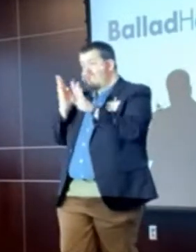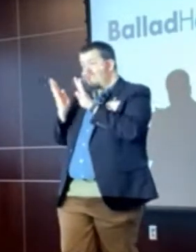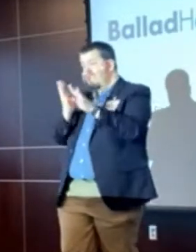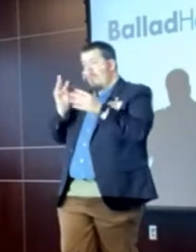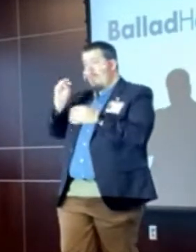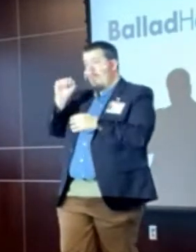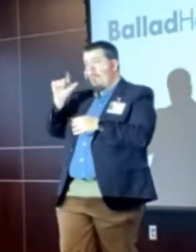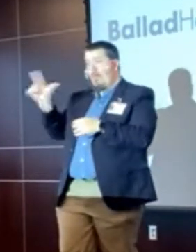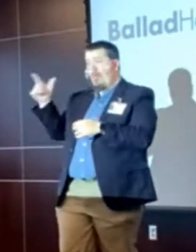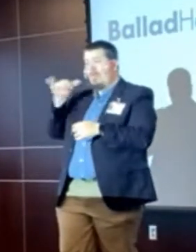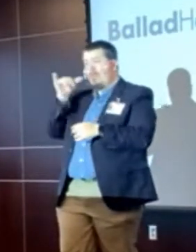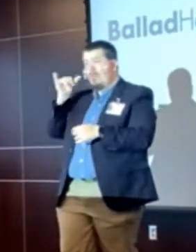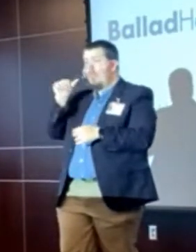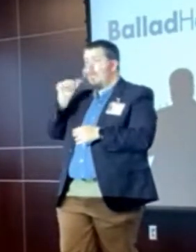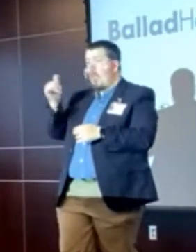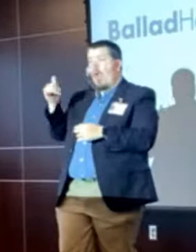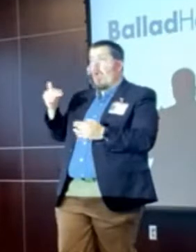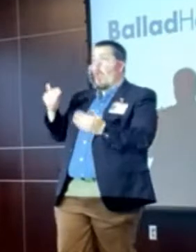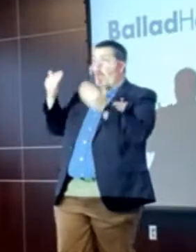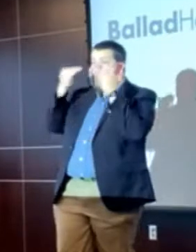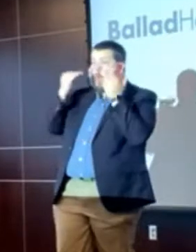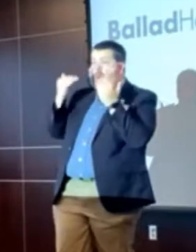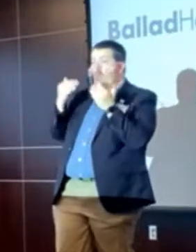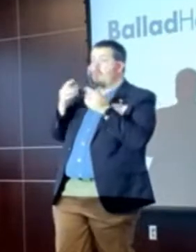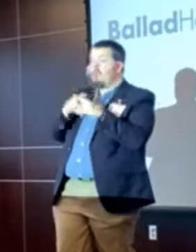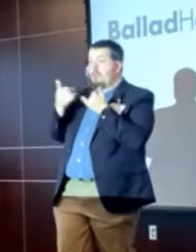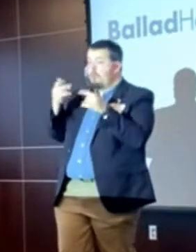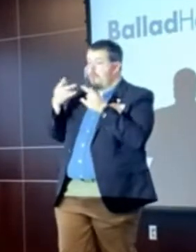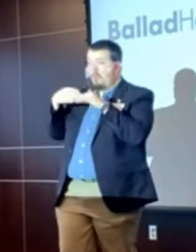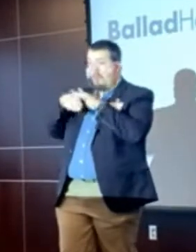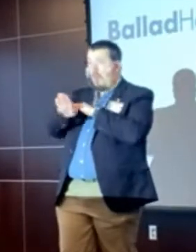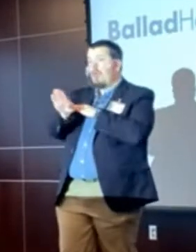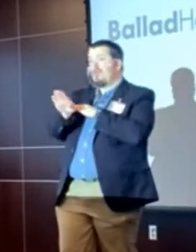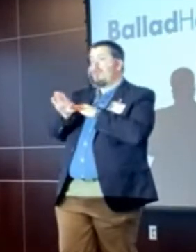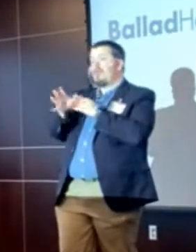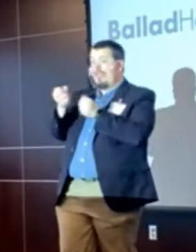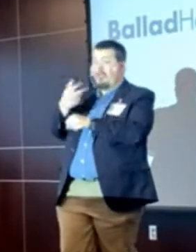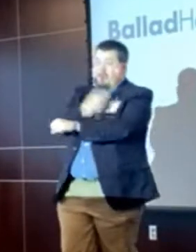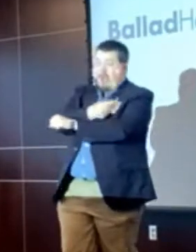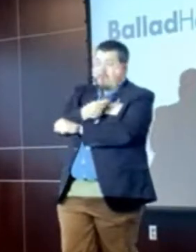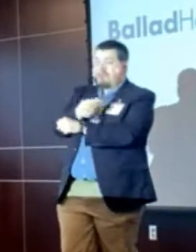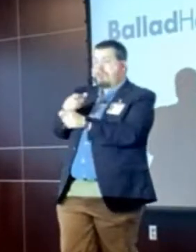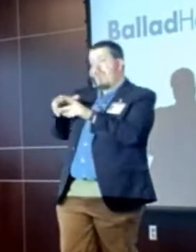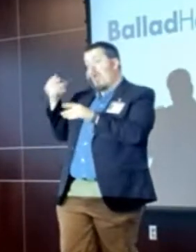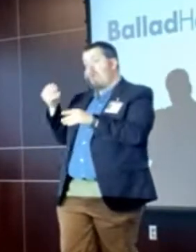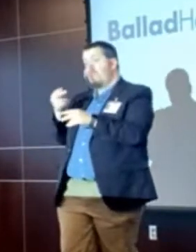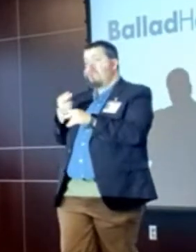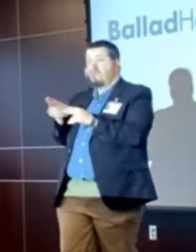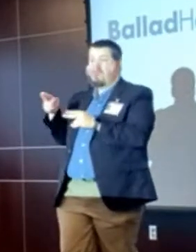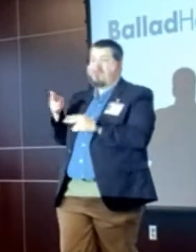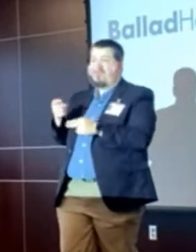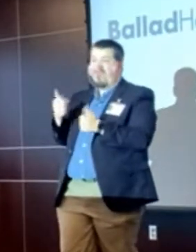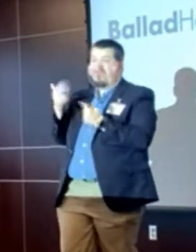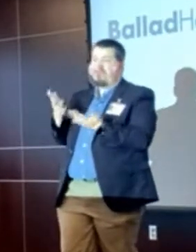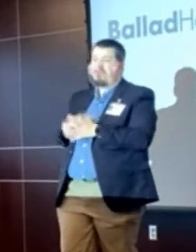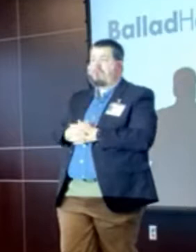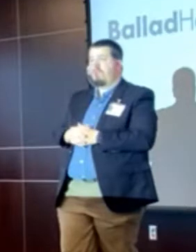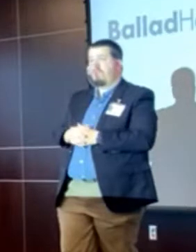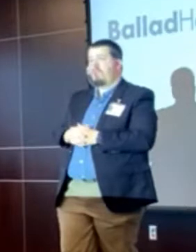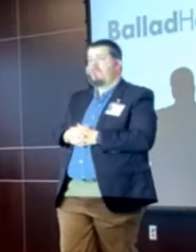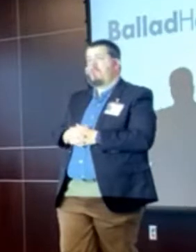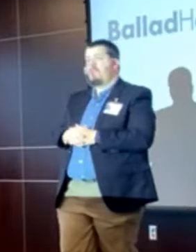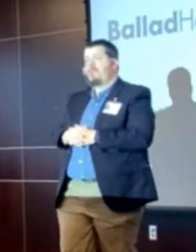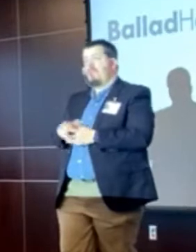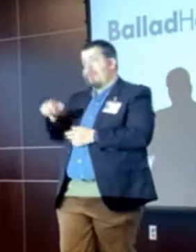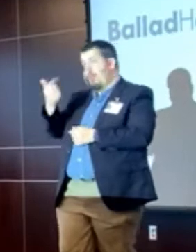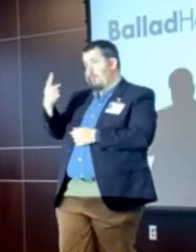mall yesterday, not an overwhelming demand, so people can still walk in, get their booster dose, and get out pretty quickly. And